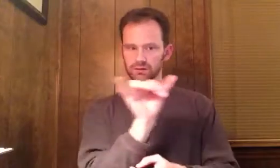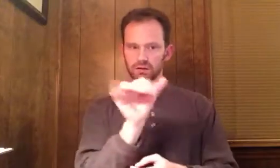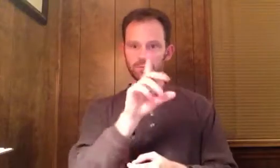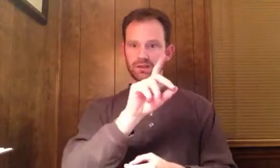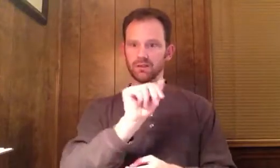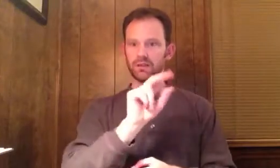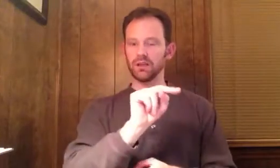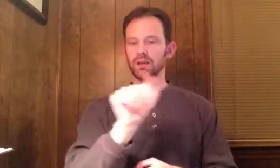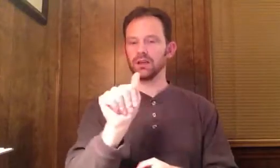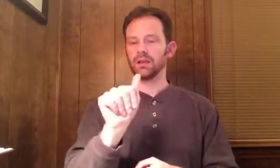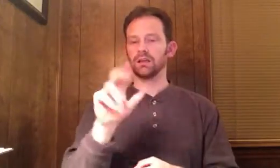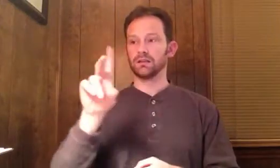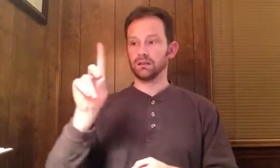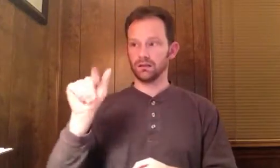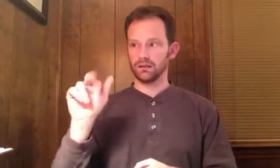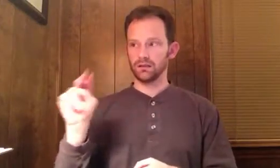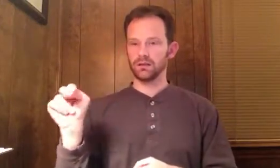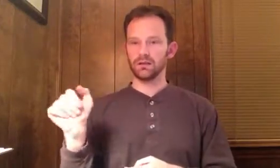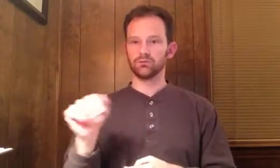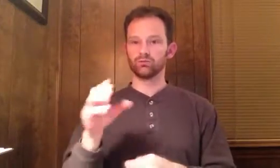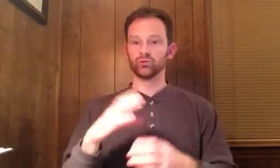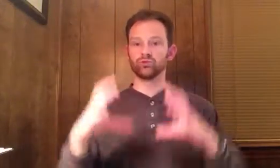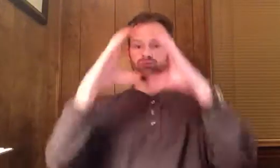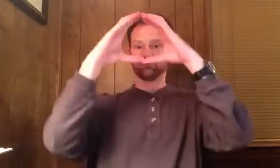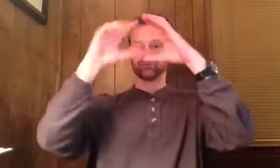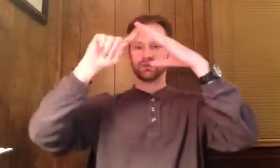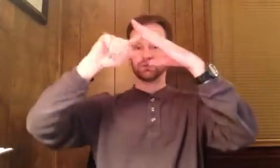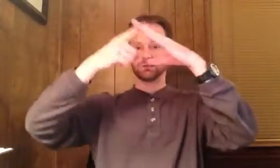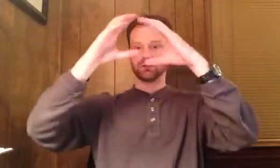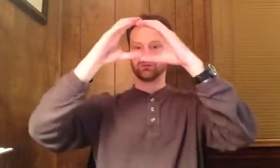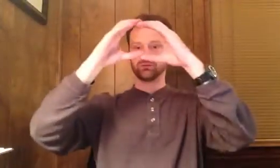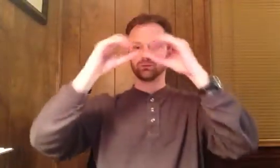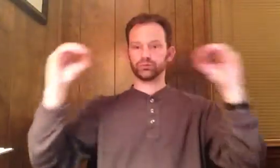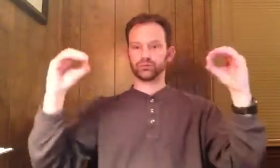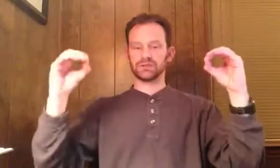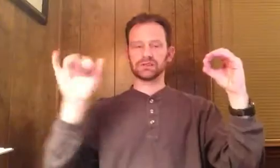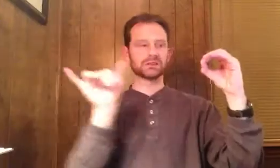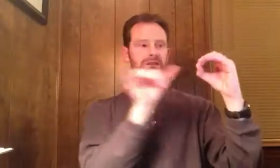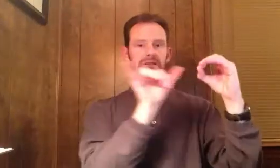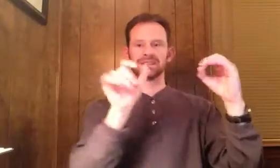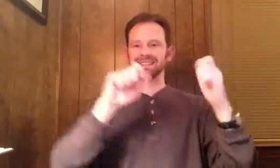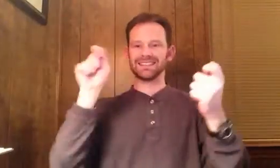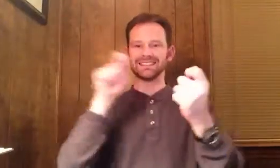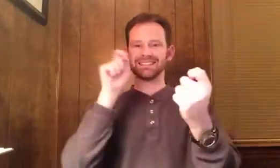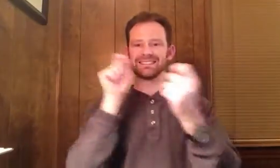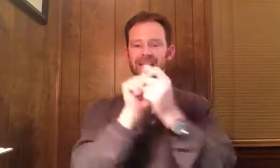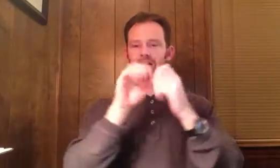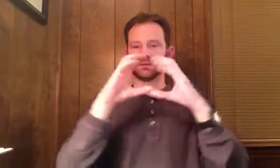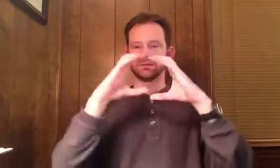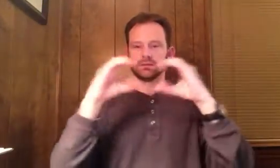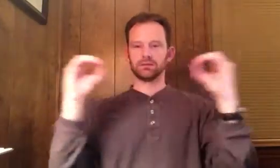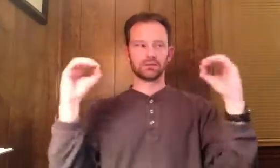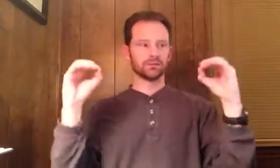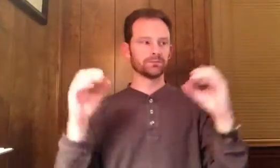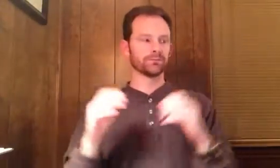with one, and you get two that are exactly the same. Beyond the idea that two identical cells are created, there are